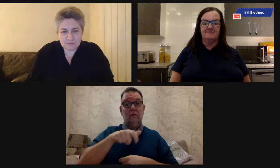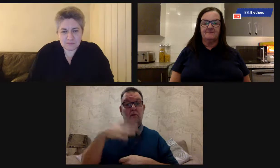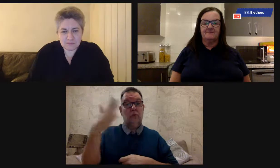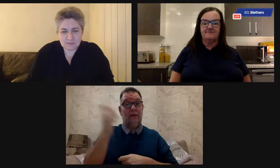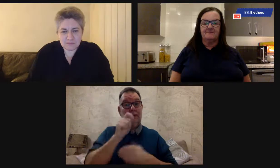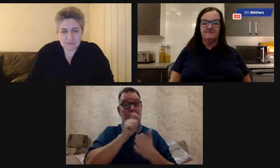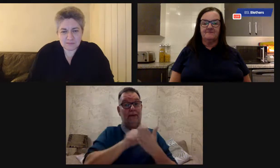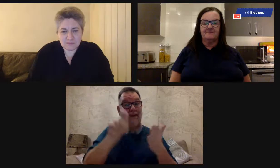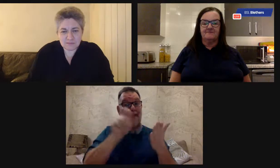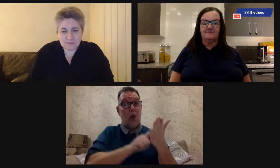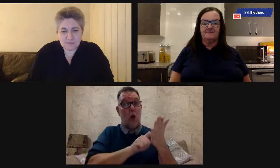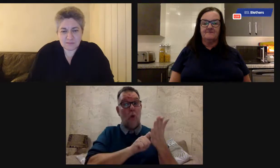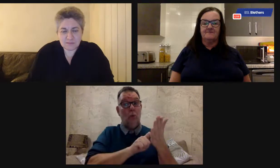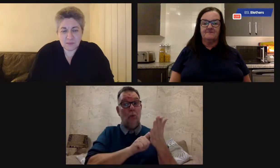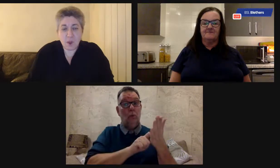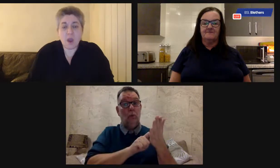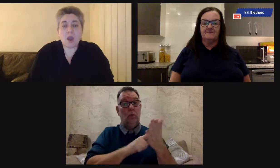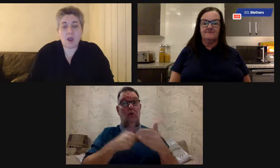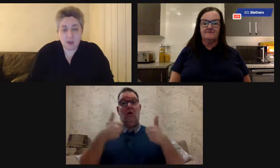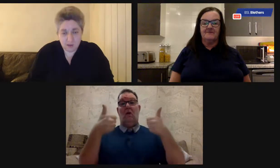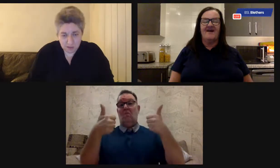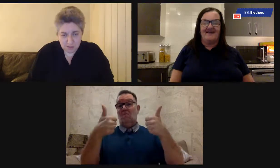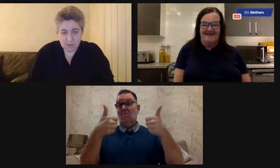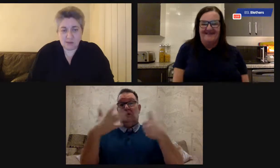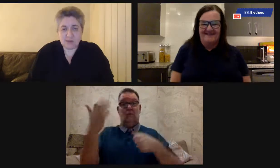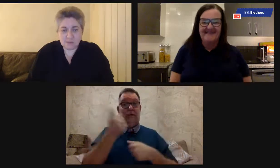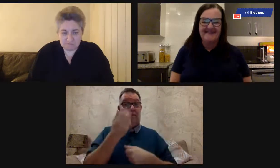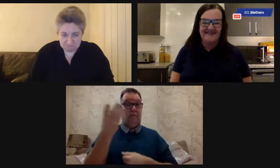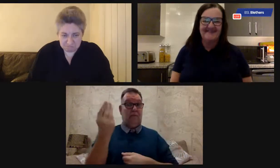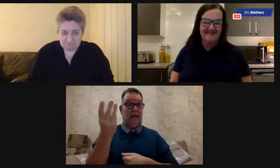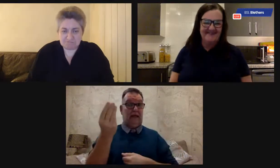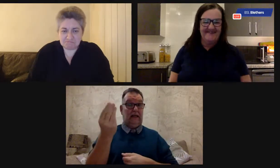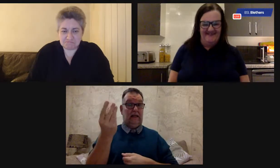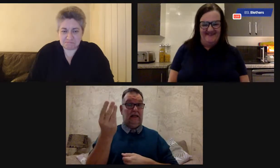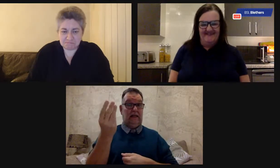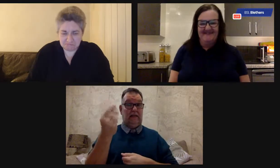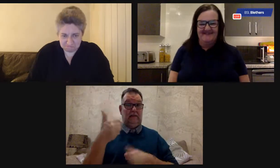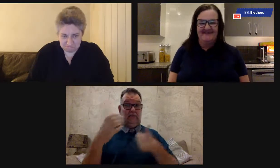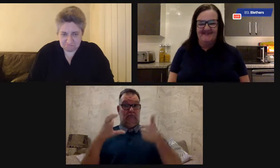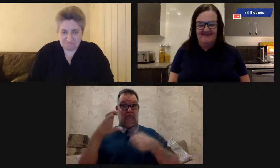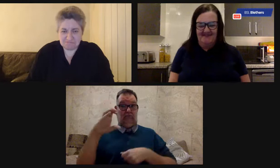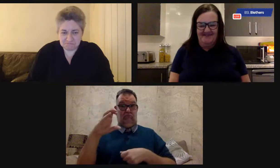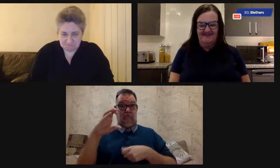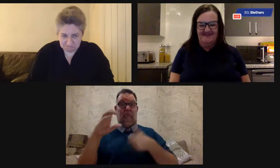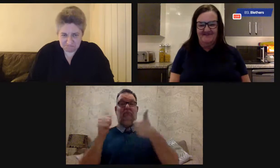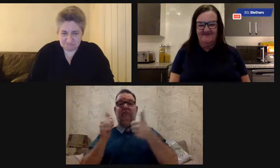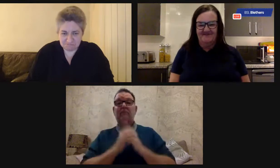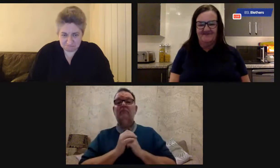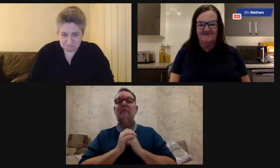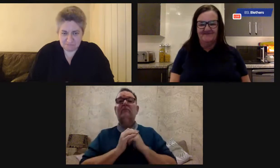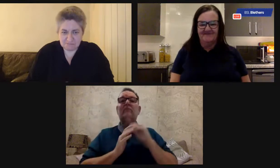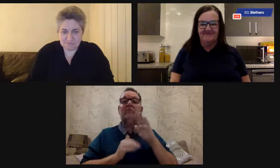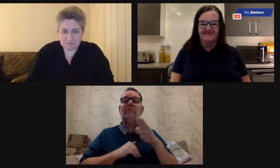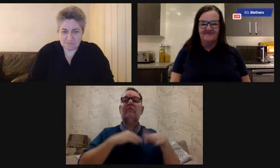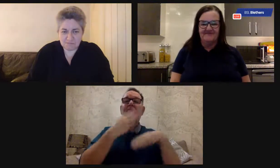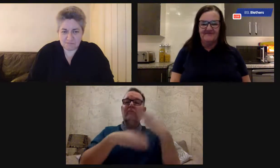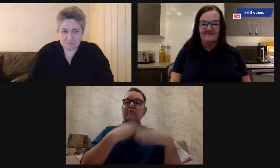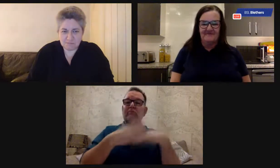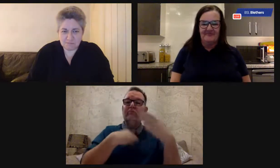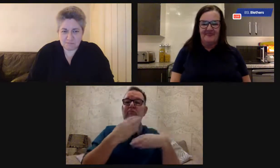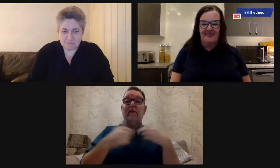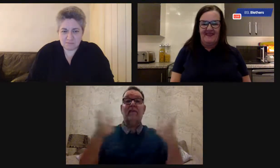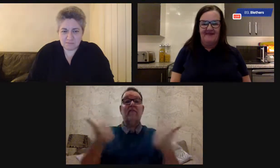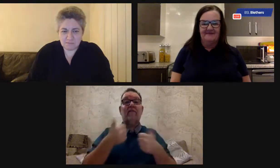There was this person, and they'd went to the bingo. That was fine. They won money, quite large, one